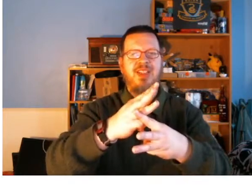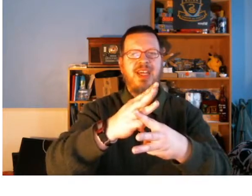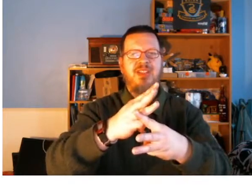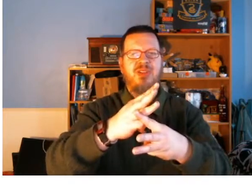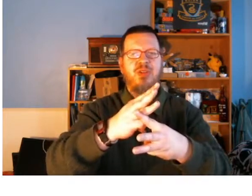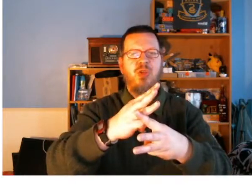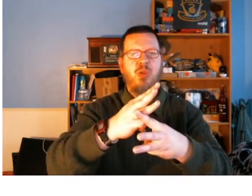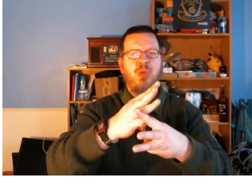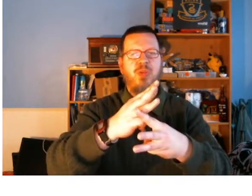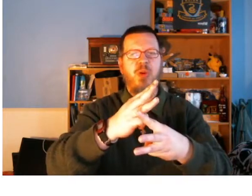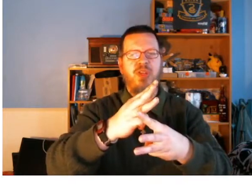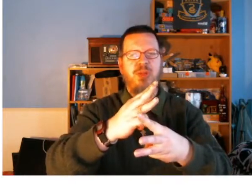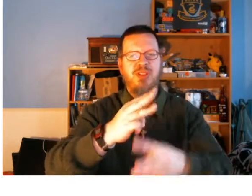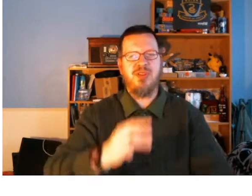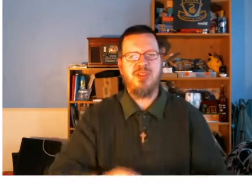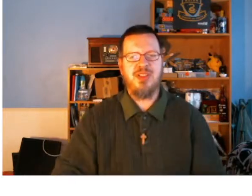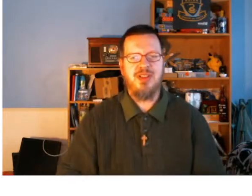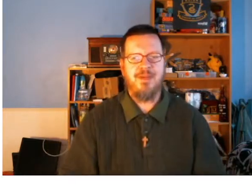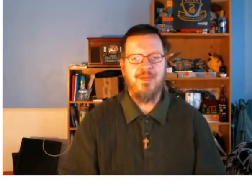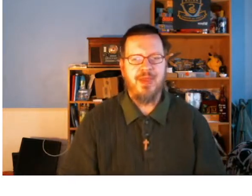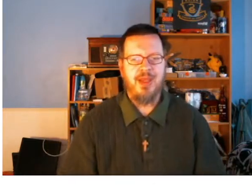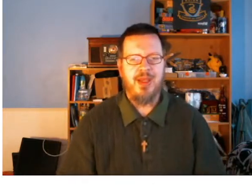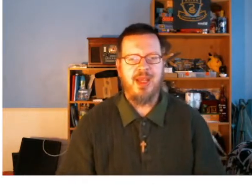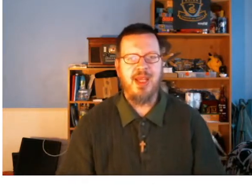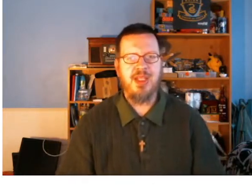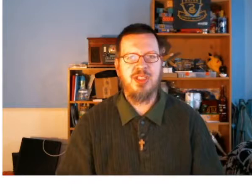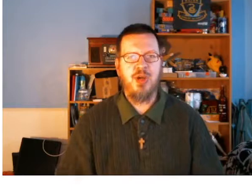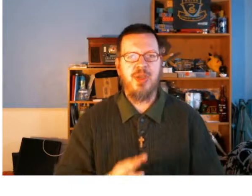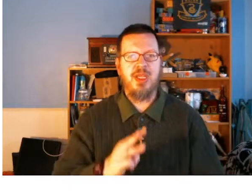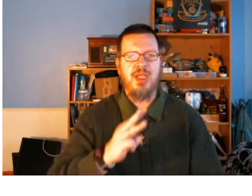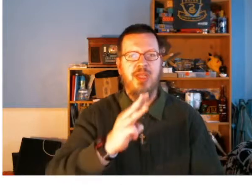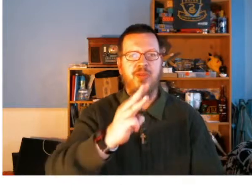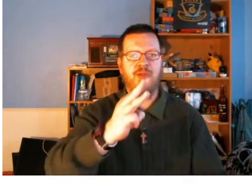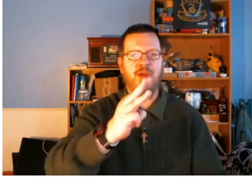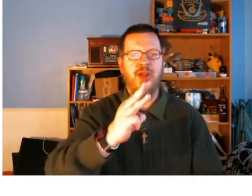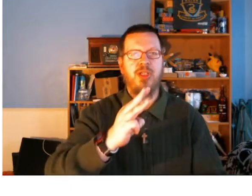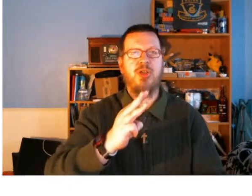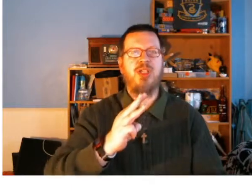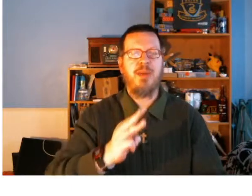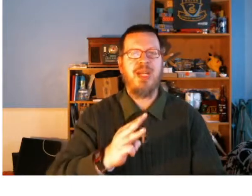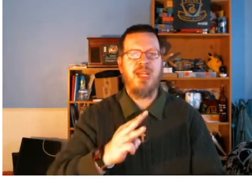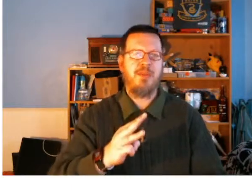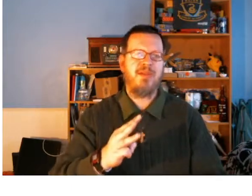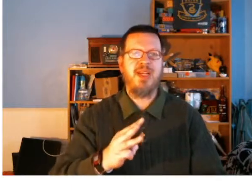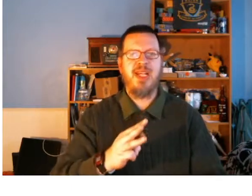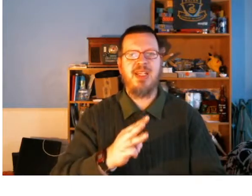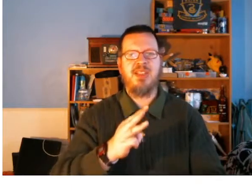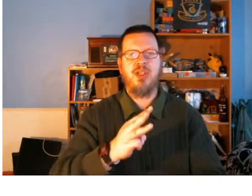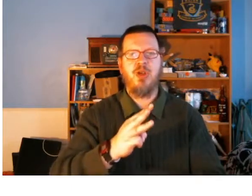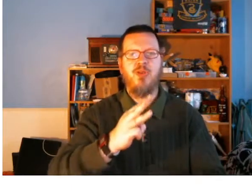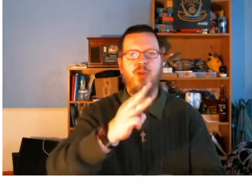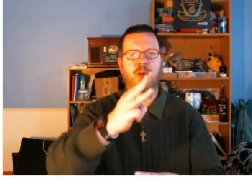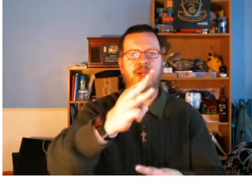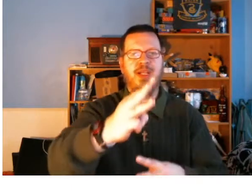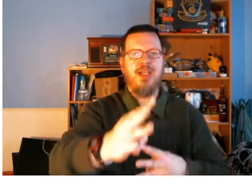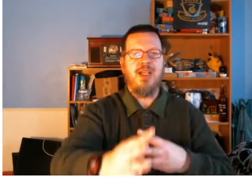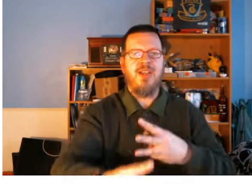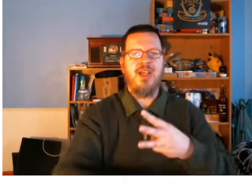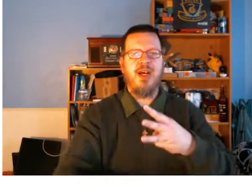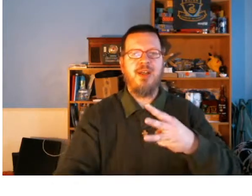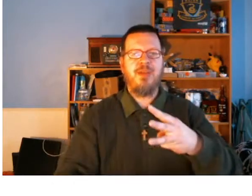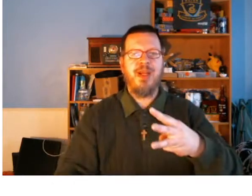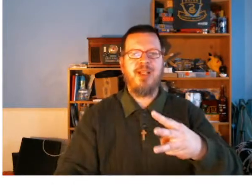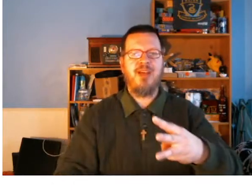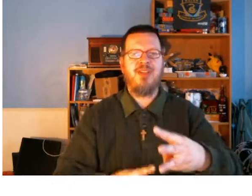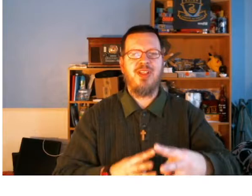is that circle with both W's. And it's going, your dominant hand, my right hand, is going to go forward,